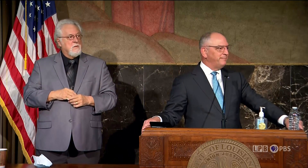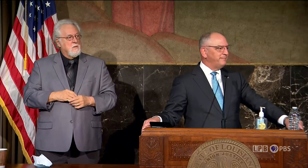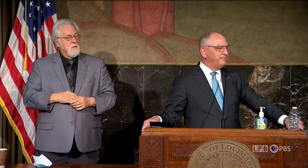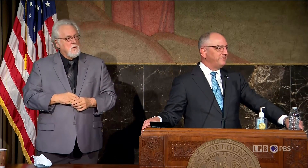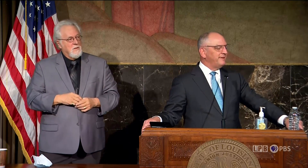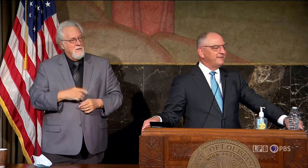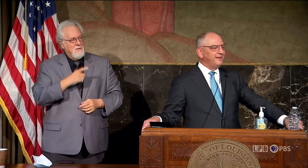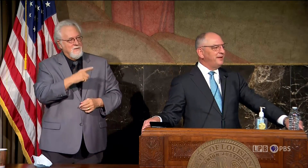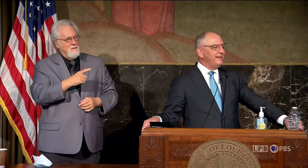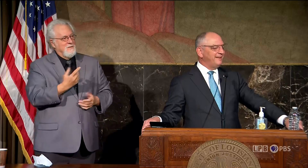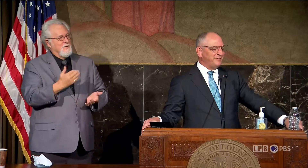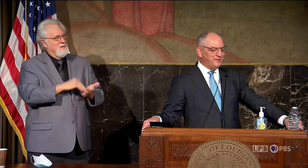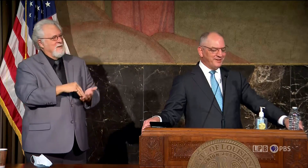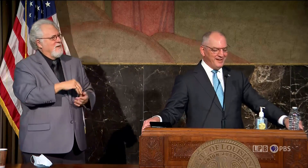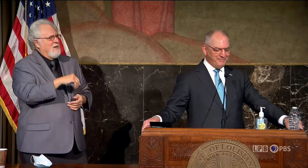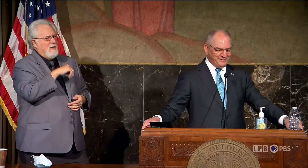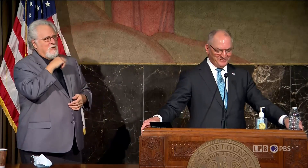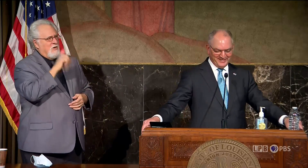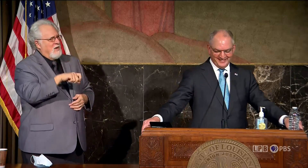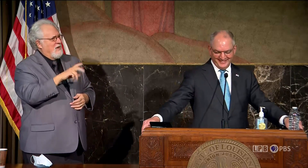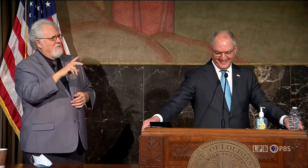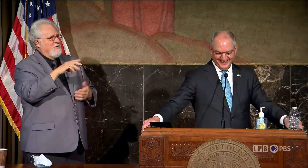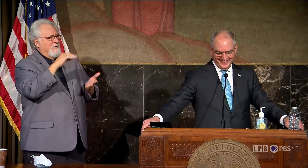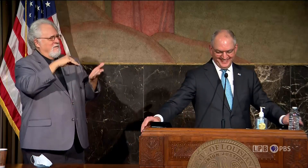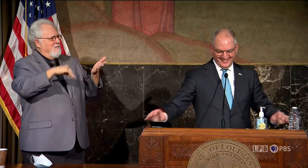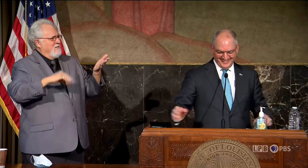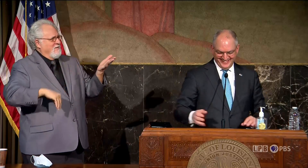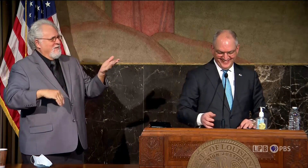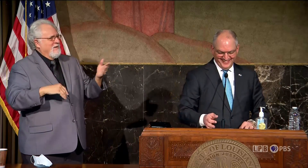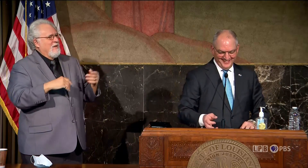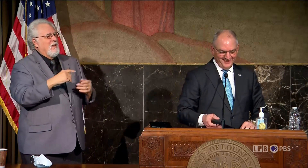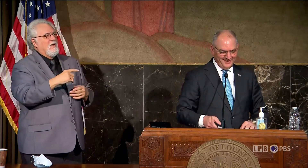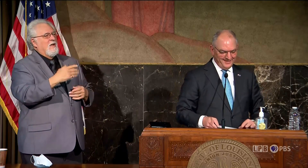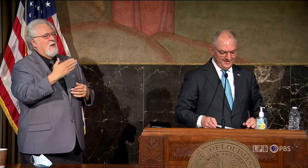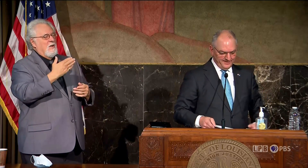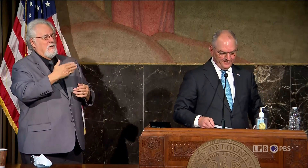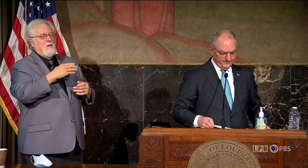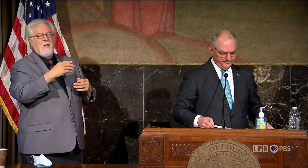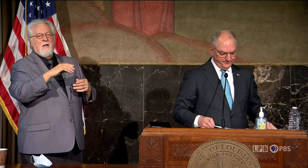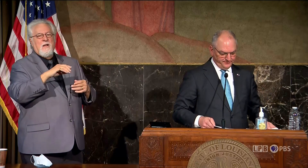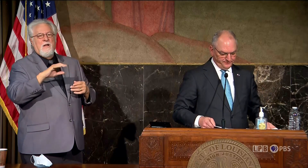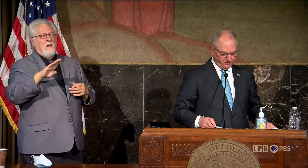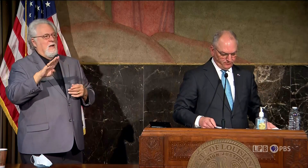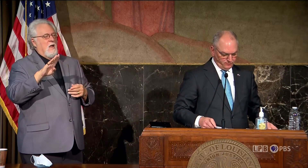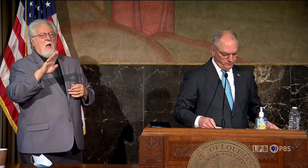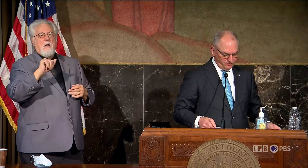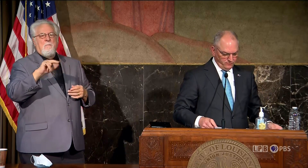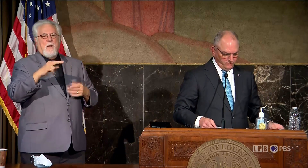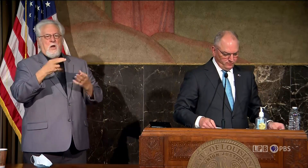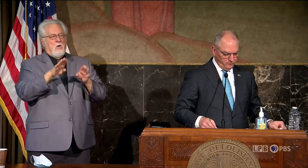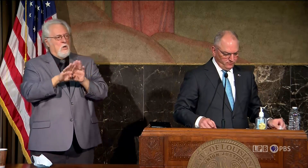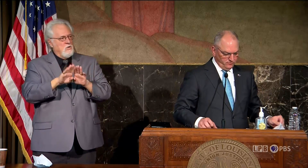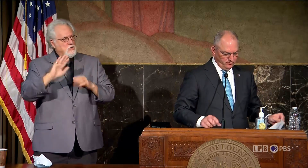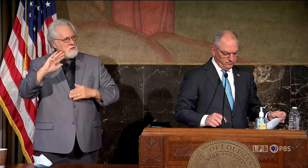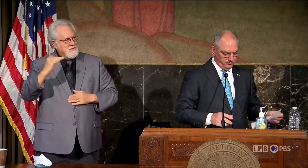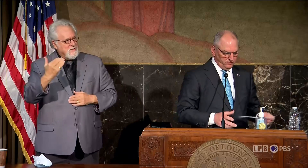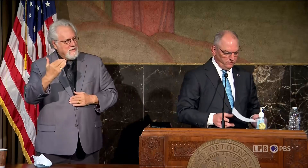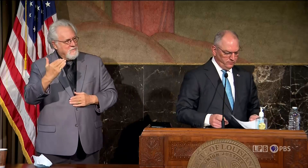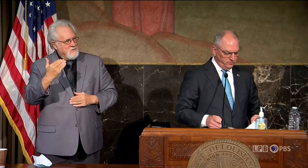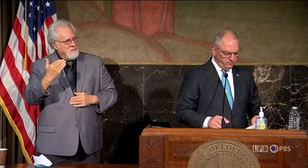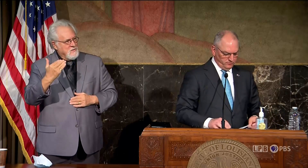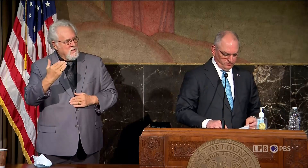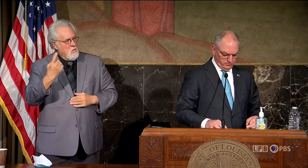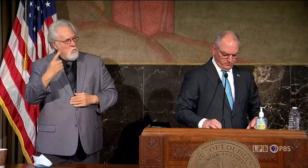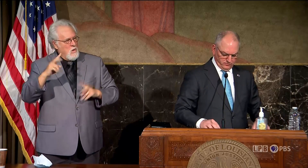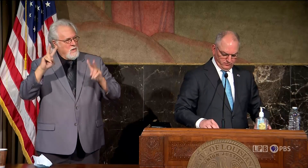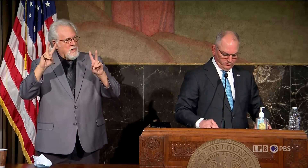Yes, ma'am. You see, you didn't have to do a compound question. No, this is a different one. This is on the bar closures. That seems to be one of the issues